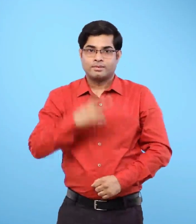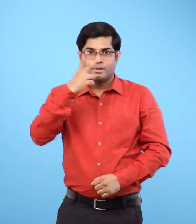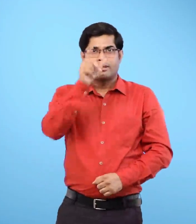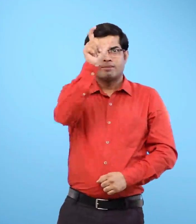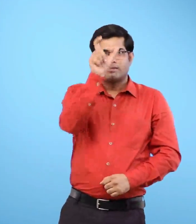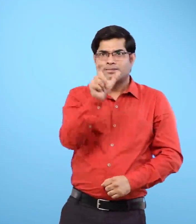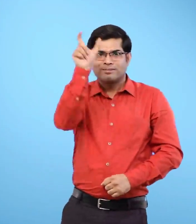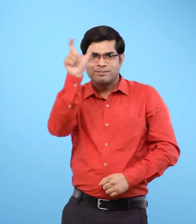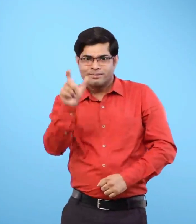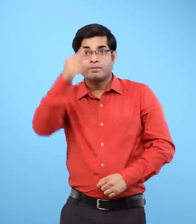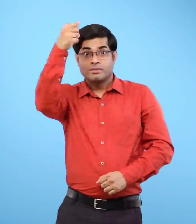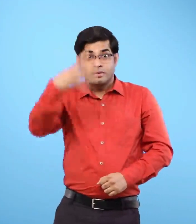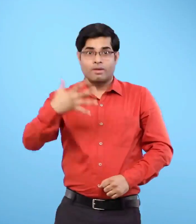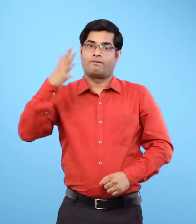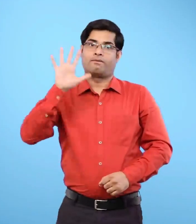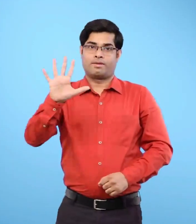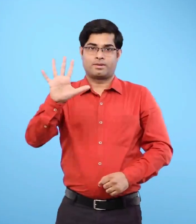First row has headings of the columns.